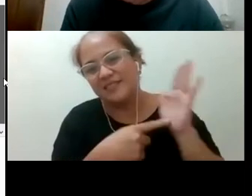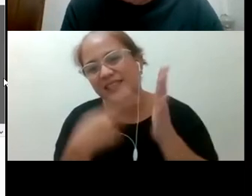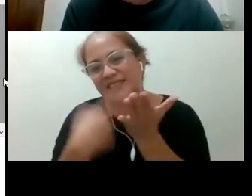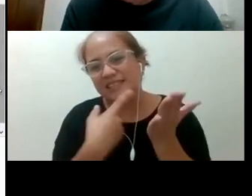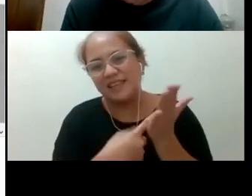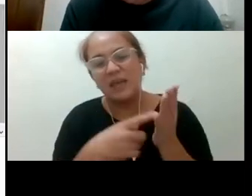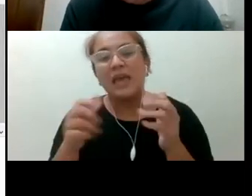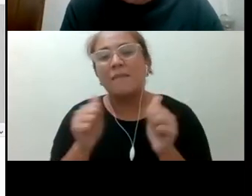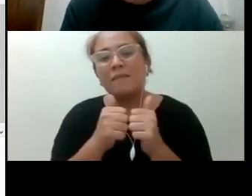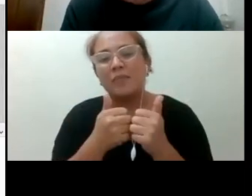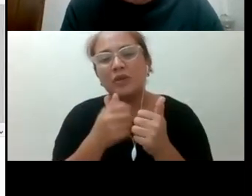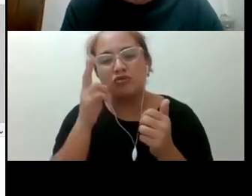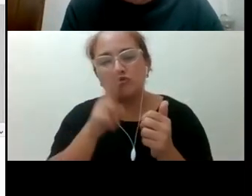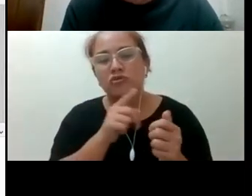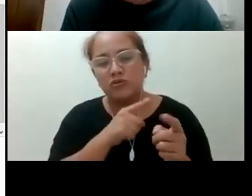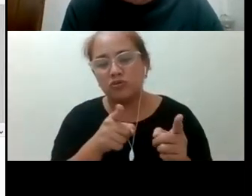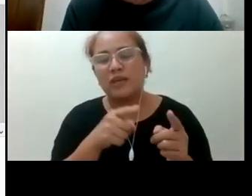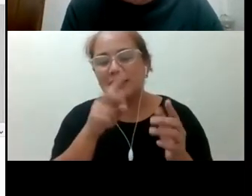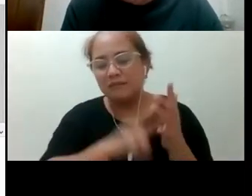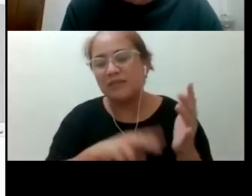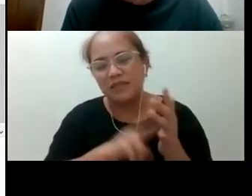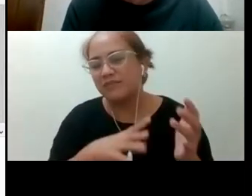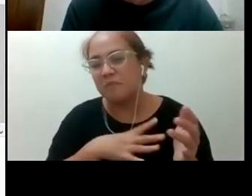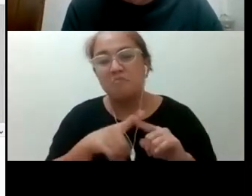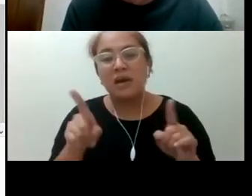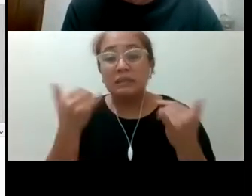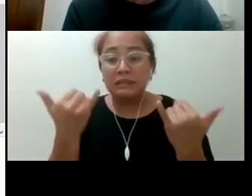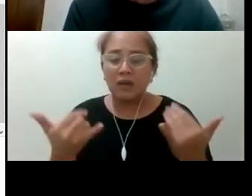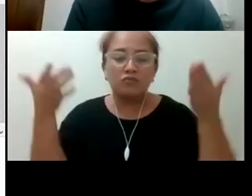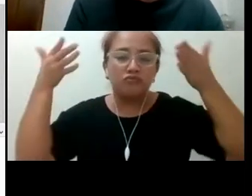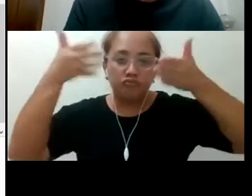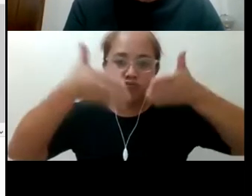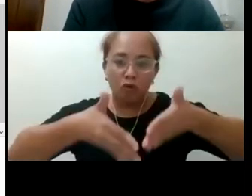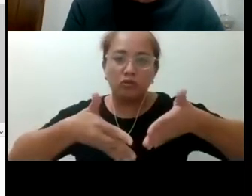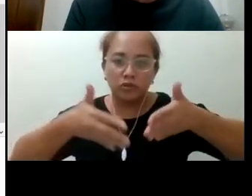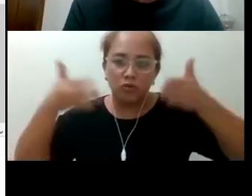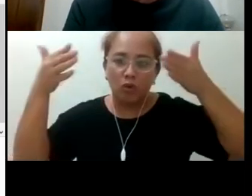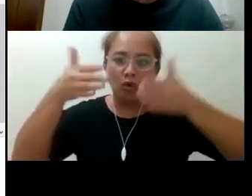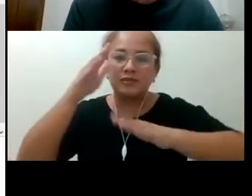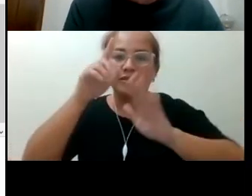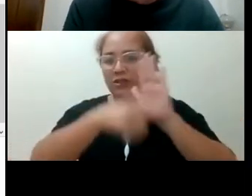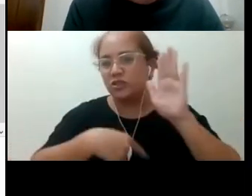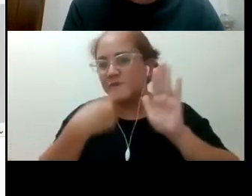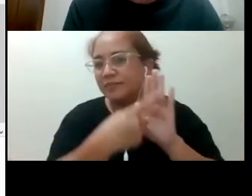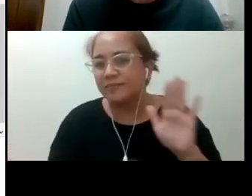read it fine. But right now, focus on the handshakes.